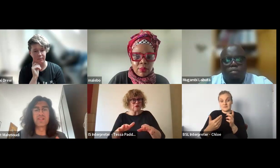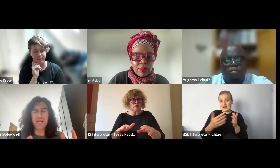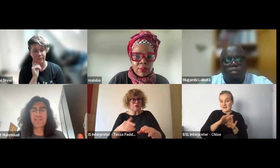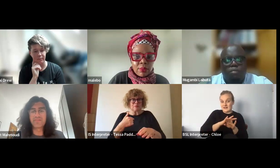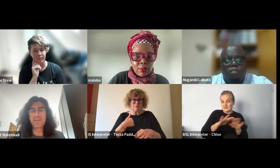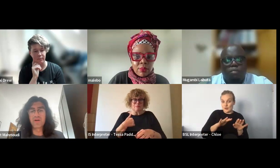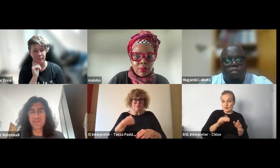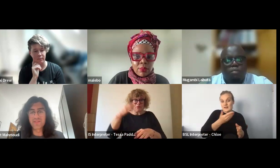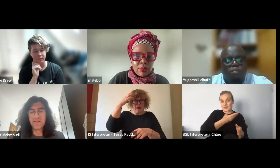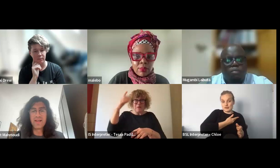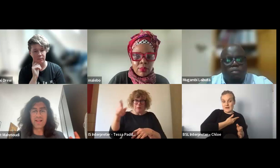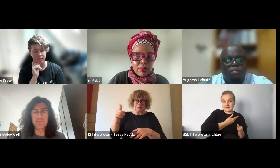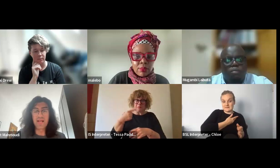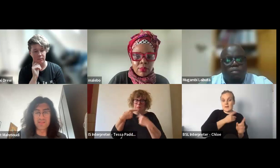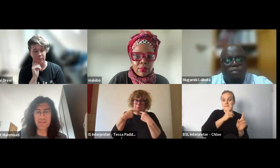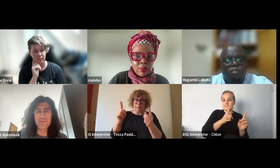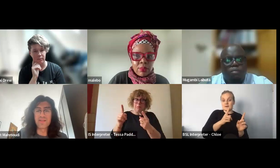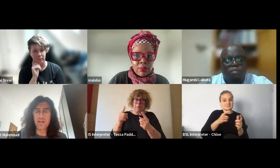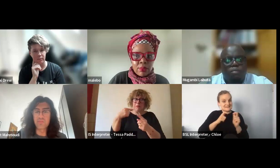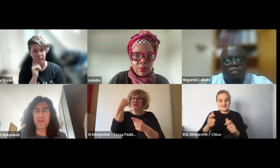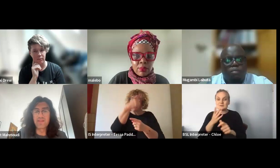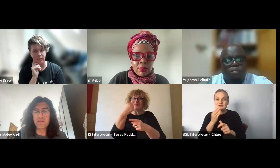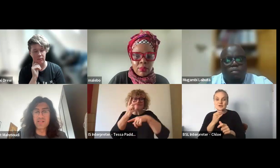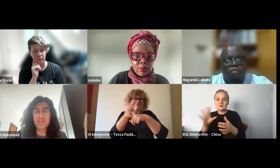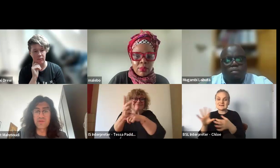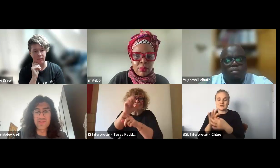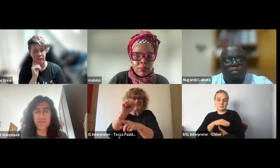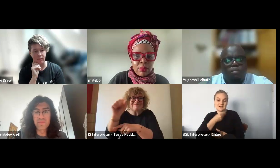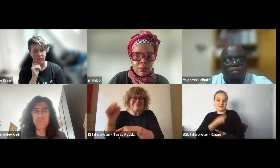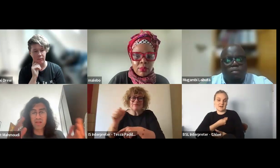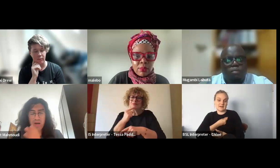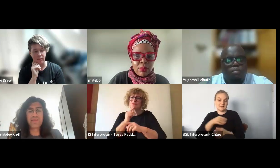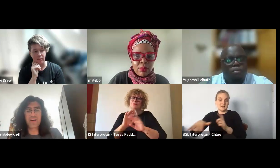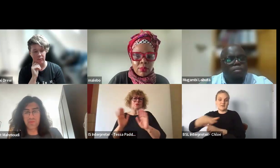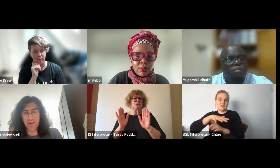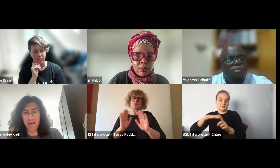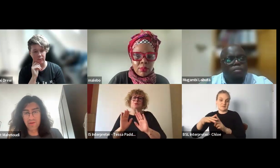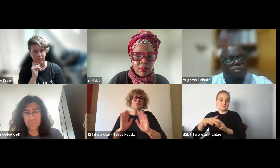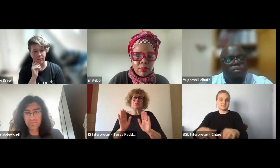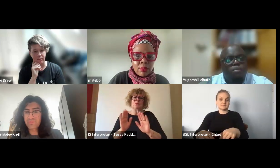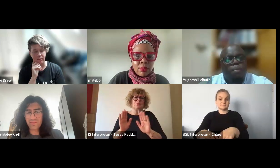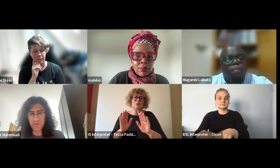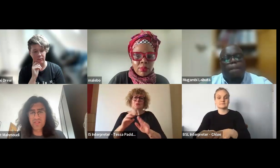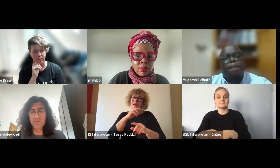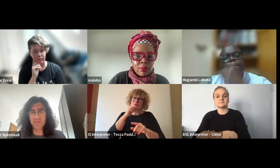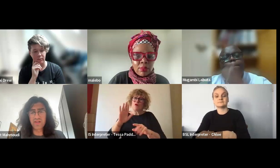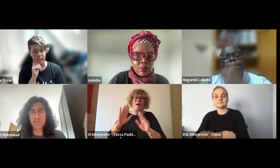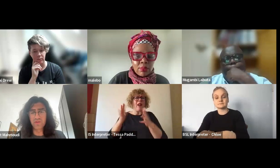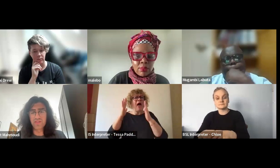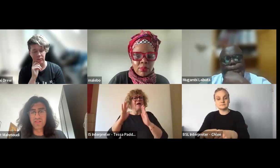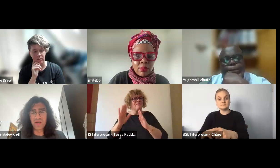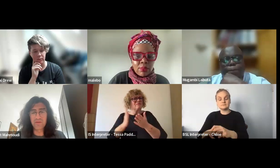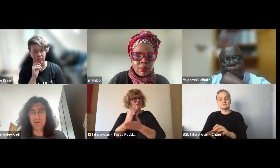being used in laissez-faire ways against Palestinians in the occupied Palestinian territories by the occupying power. What's interesting